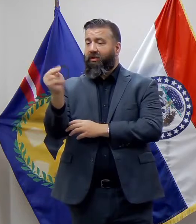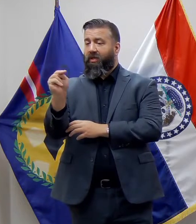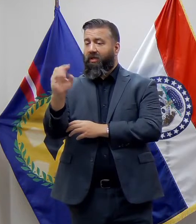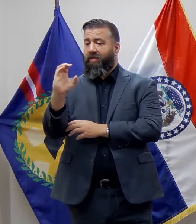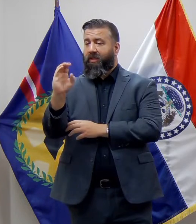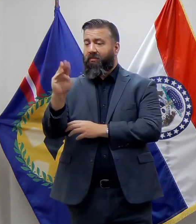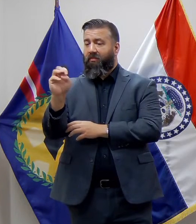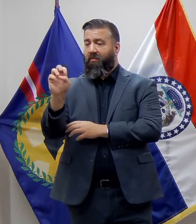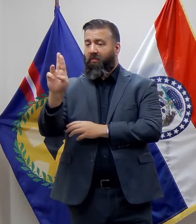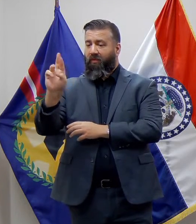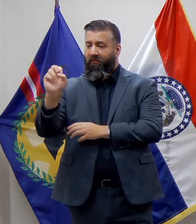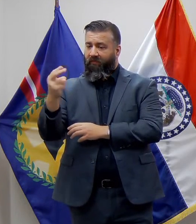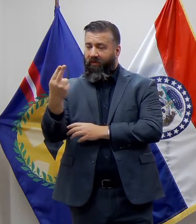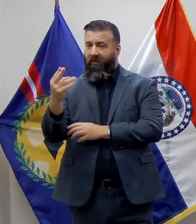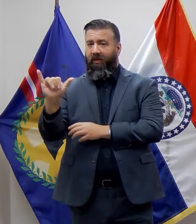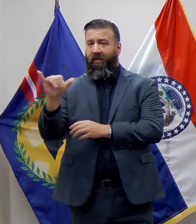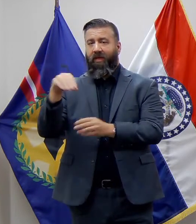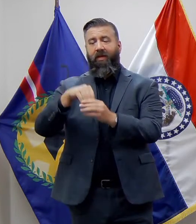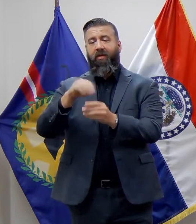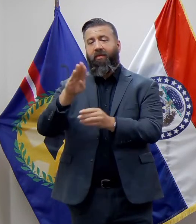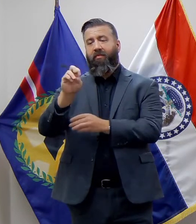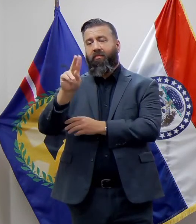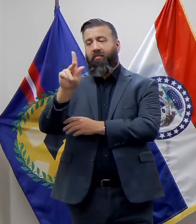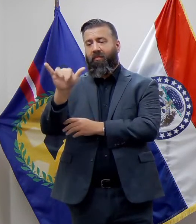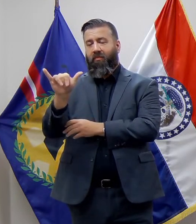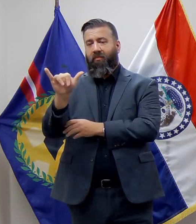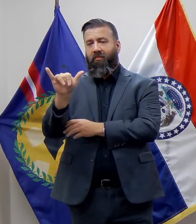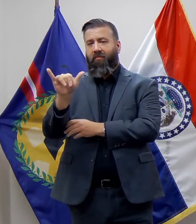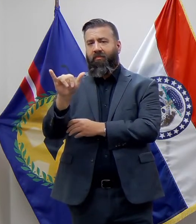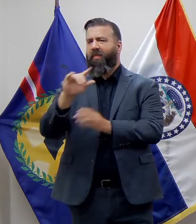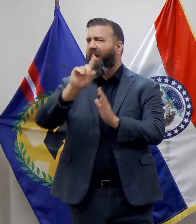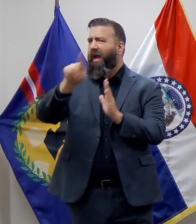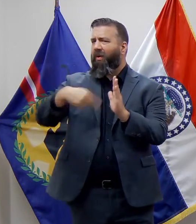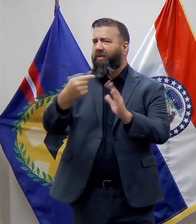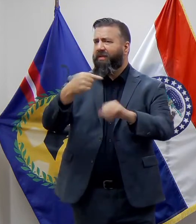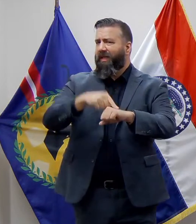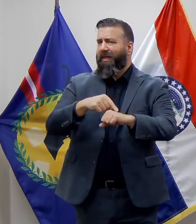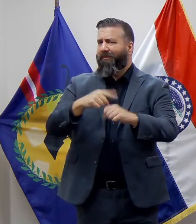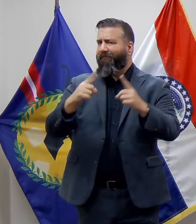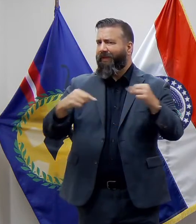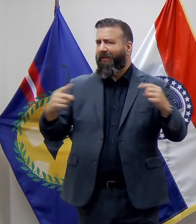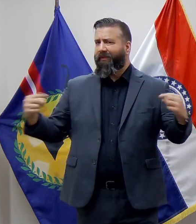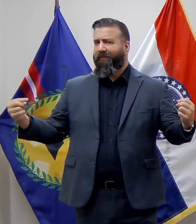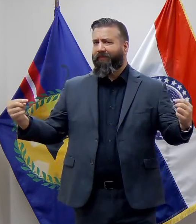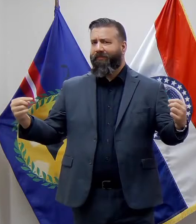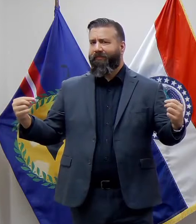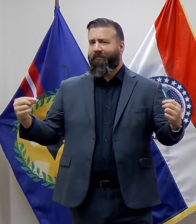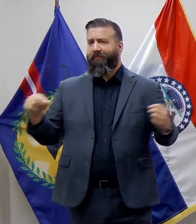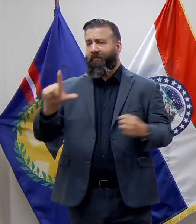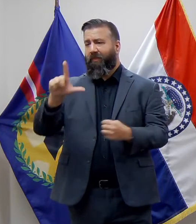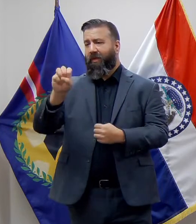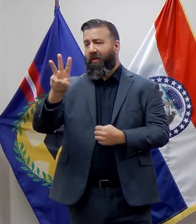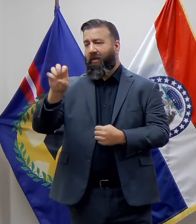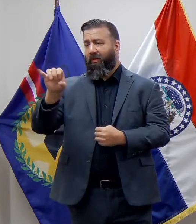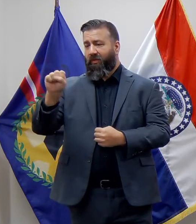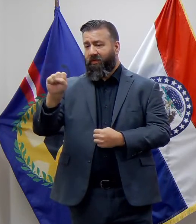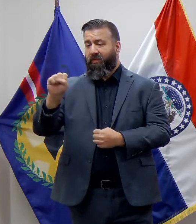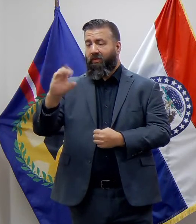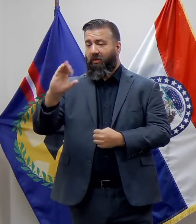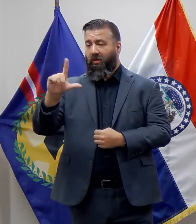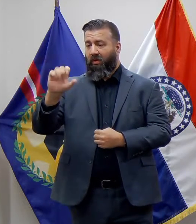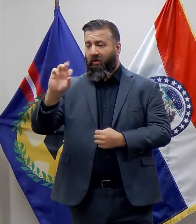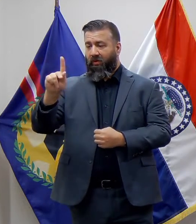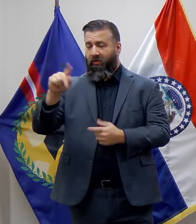Berkeley. Days and hours vary at the 4 library branches we have partnered with: Lewis and Clark, Natural